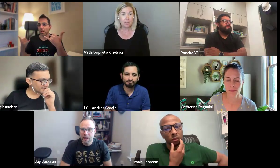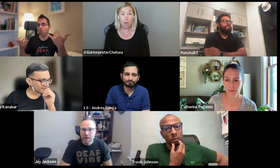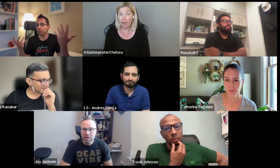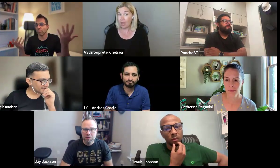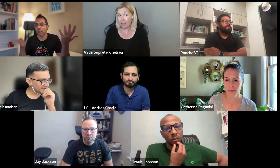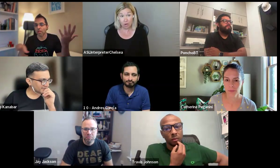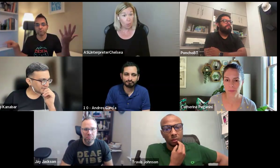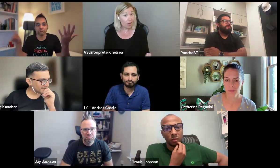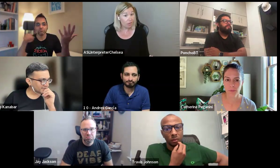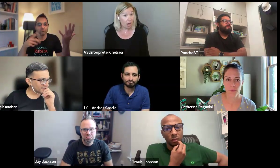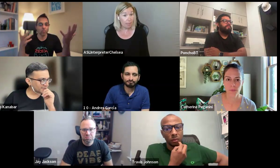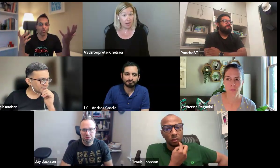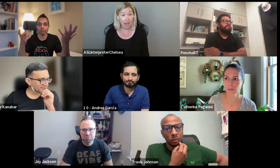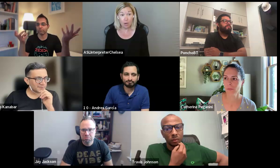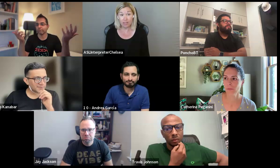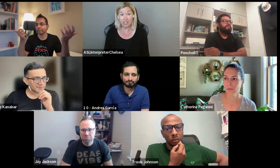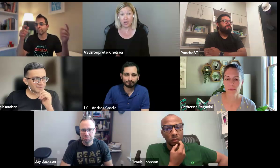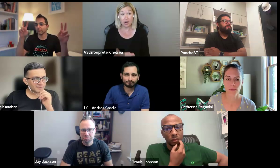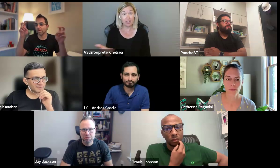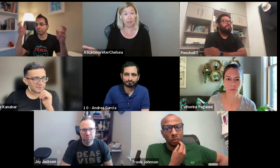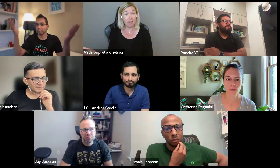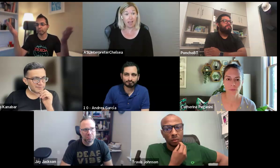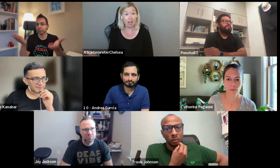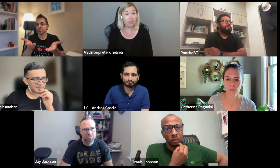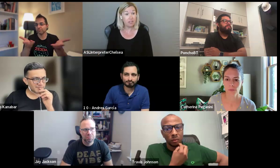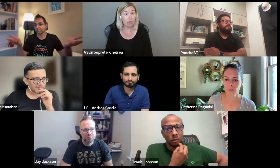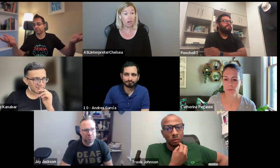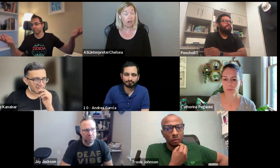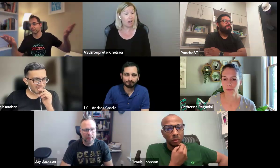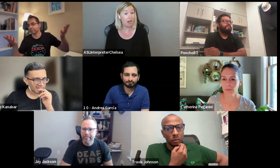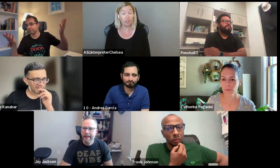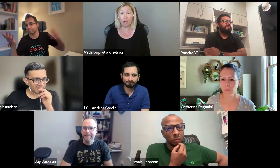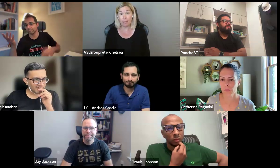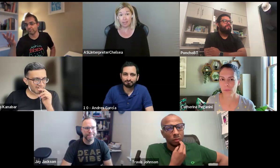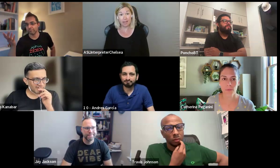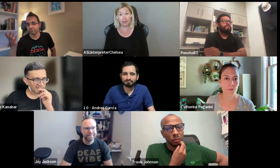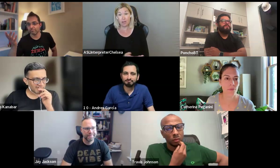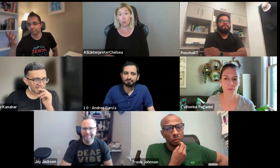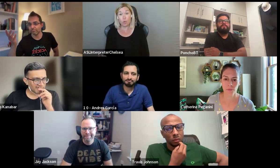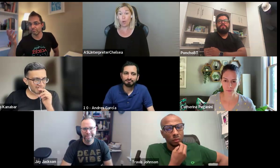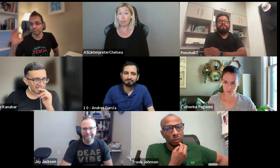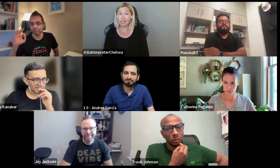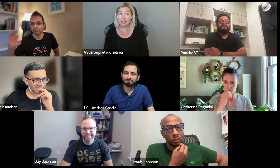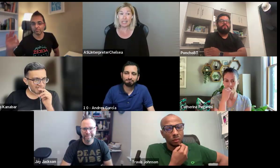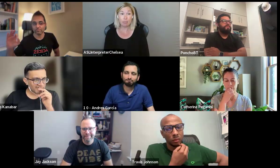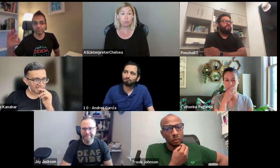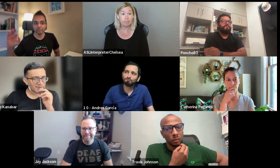So I have no other topic now unless there is something else or another topic that we want to bring to the table.